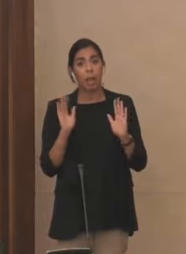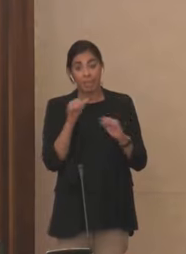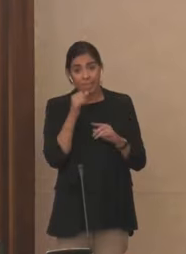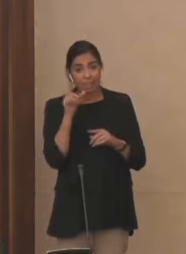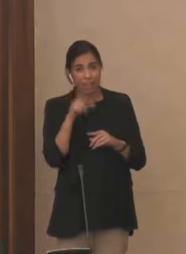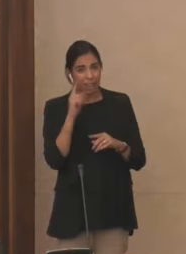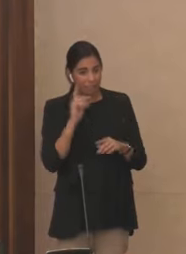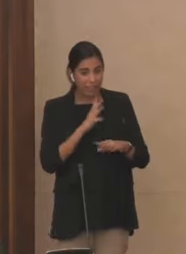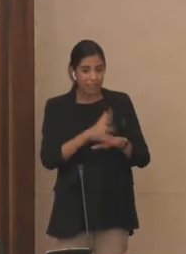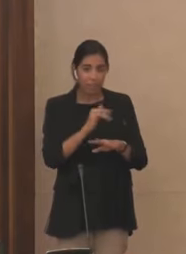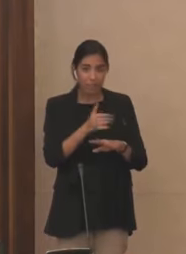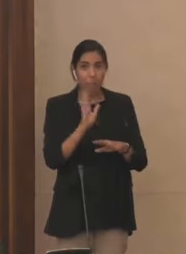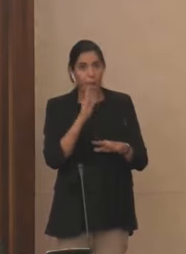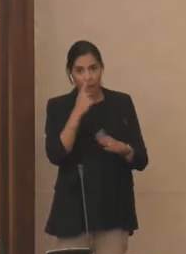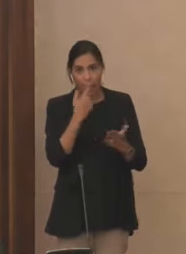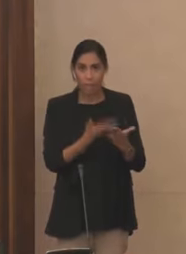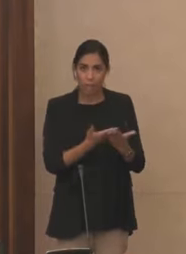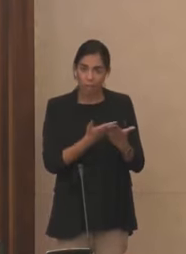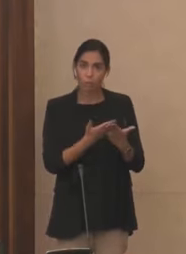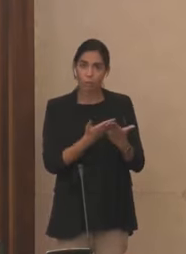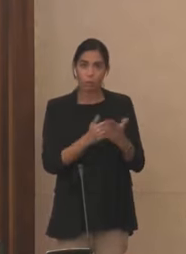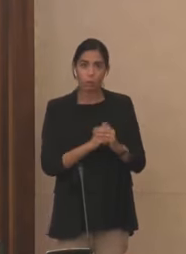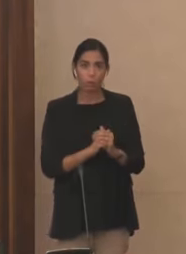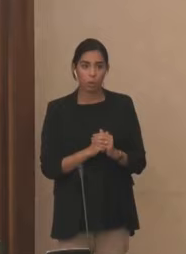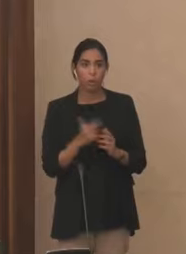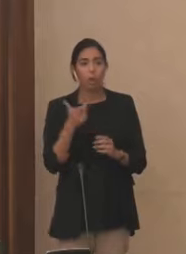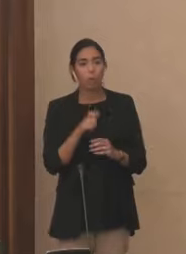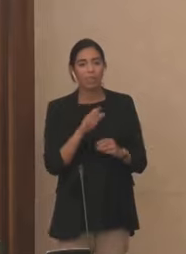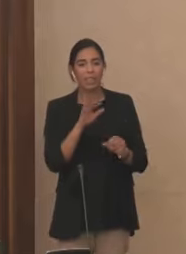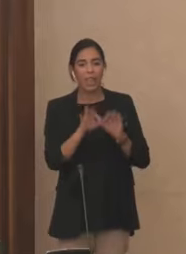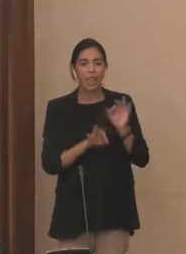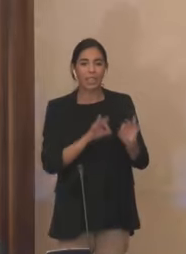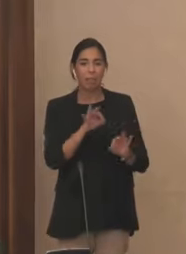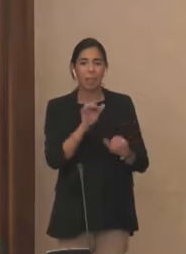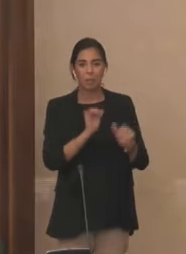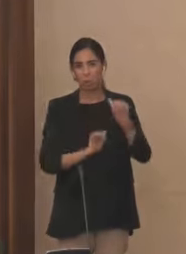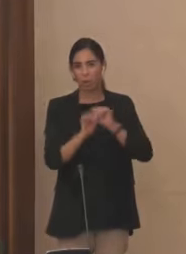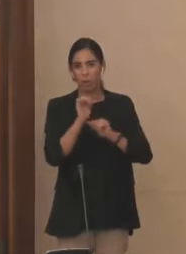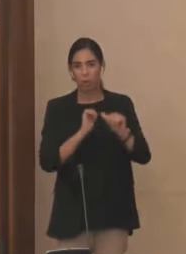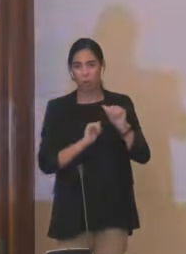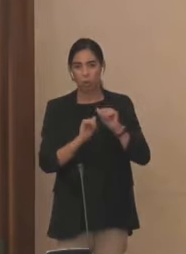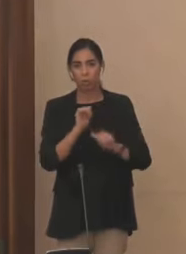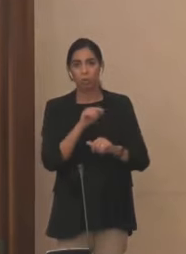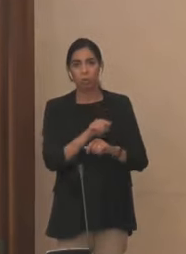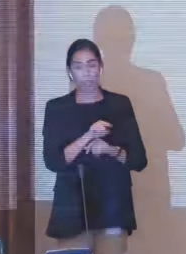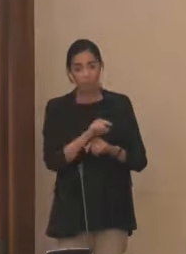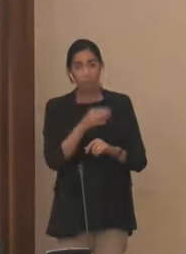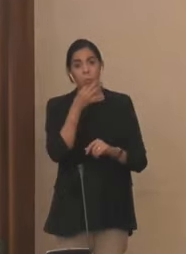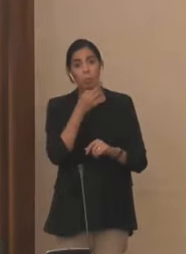Because early intervention could be with different alternative, not